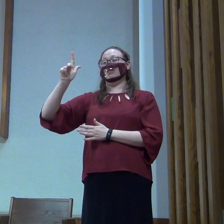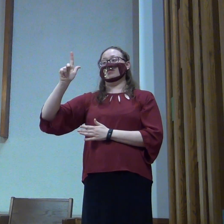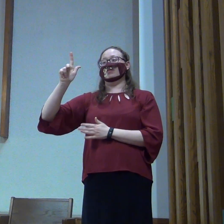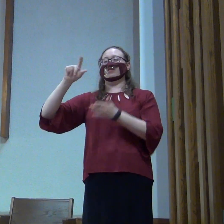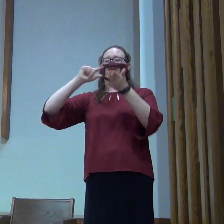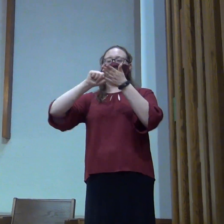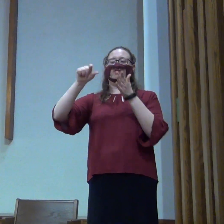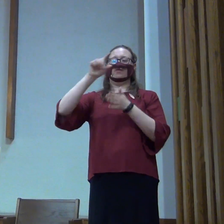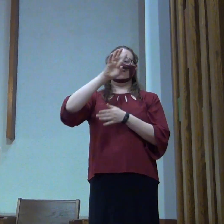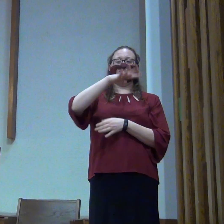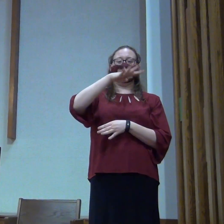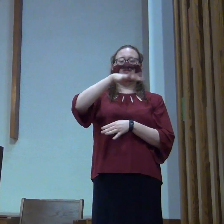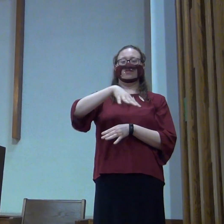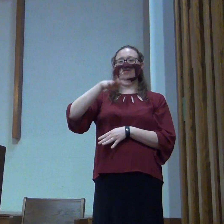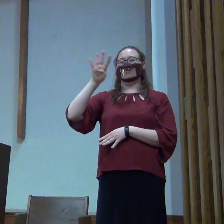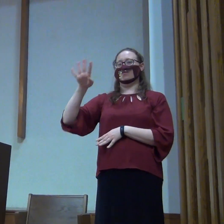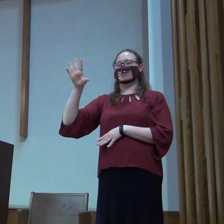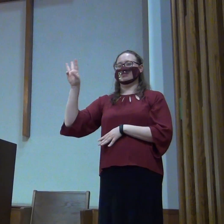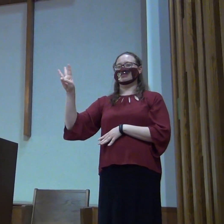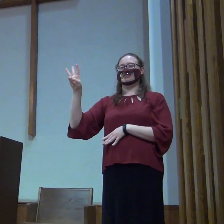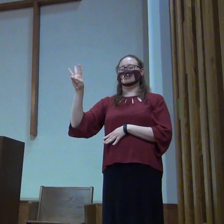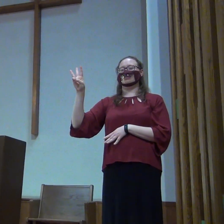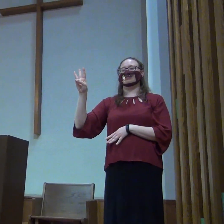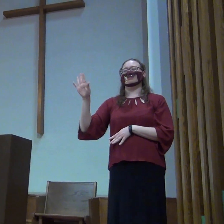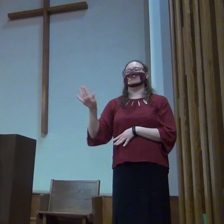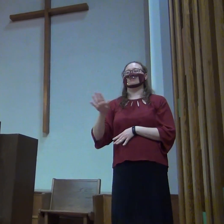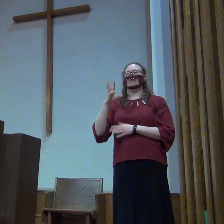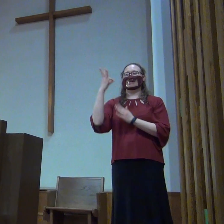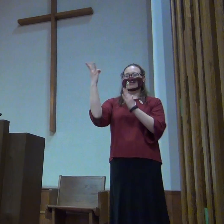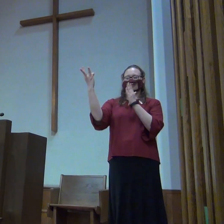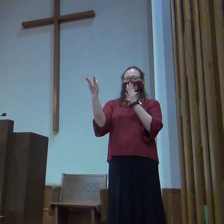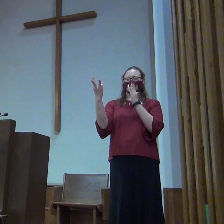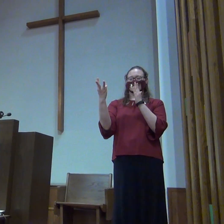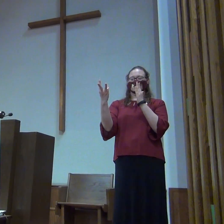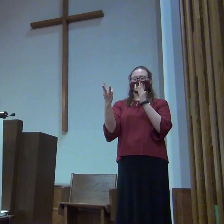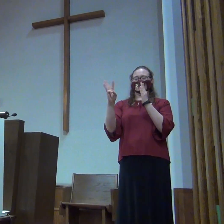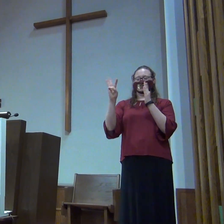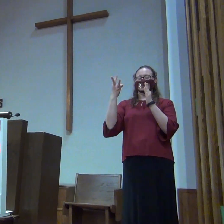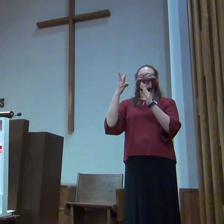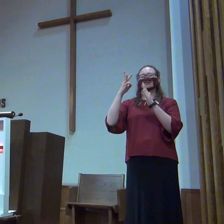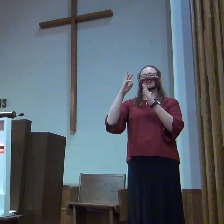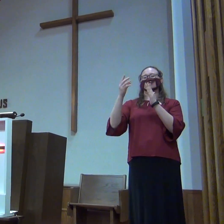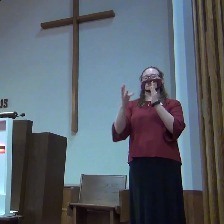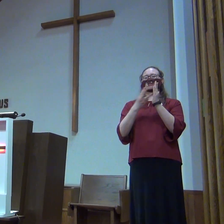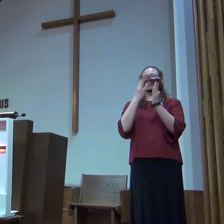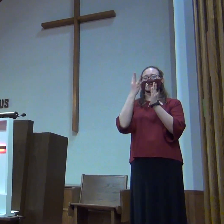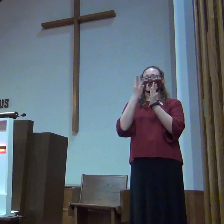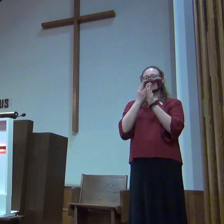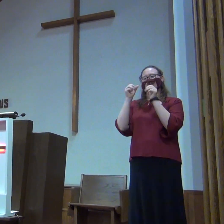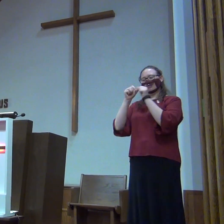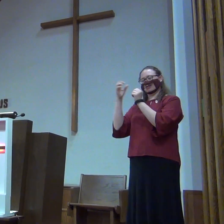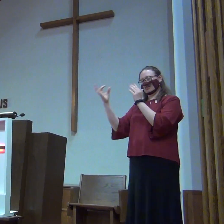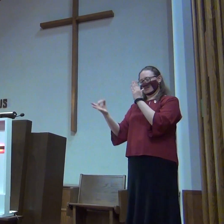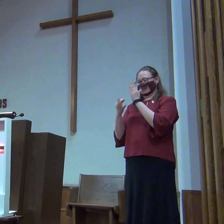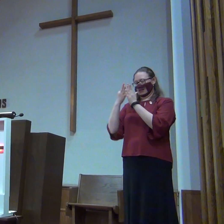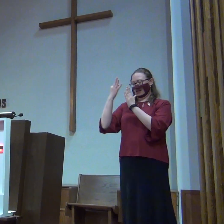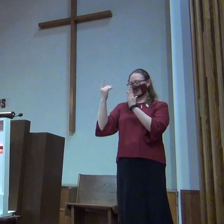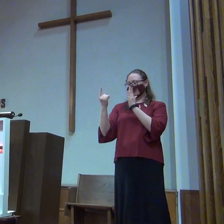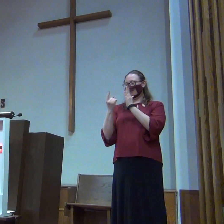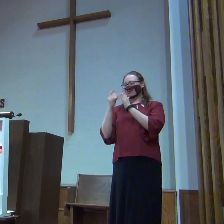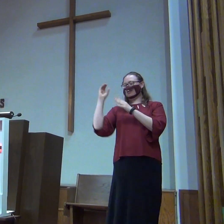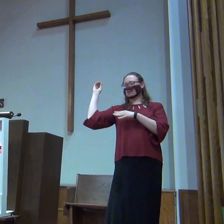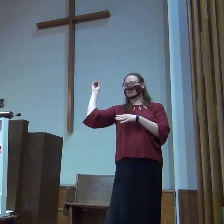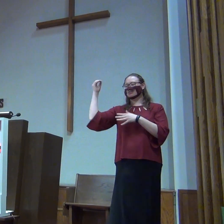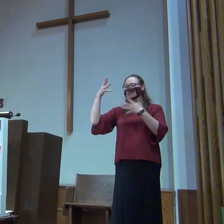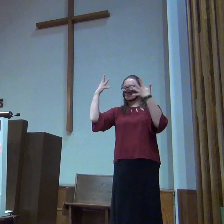23:44-46. It was about the sixth hour, and there was darkness all over the earth until the ninth hour. The sun was